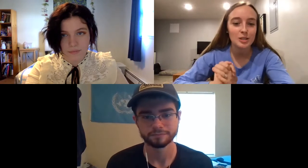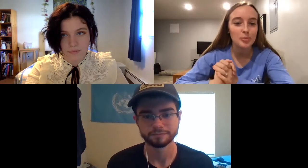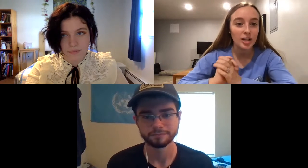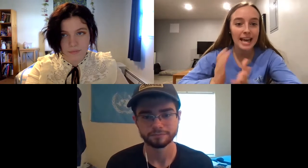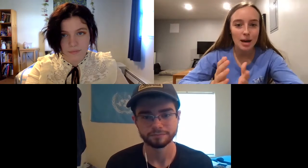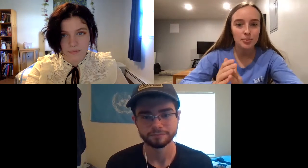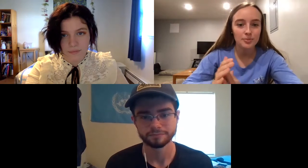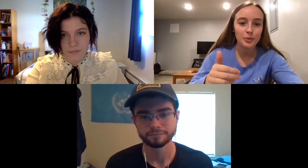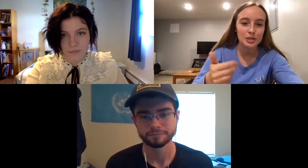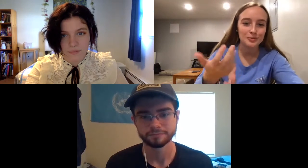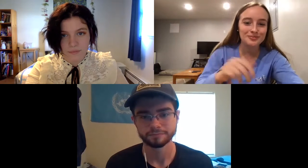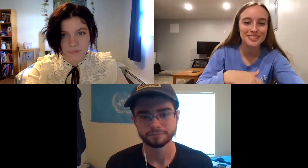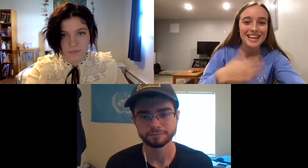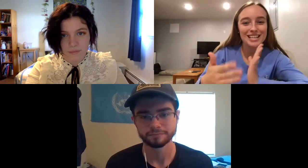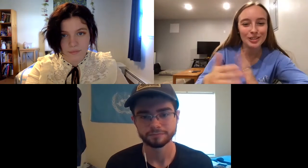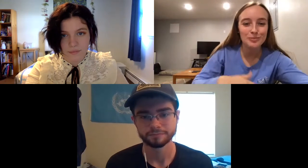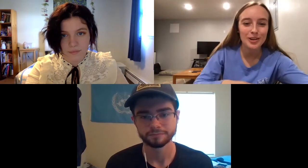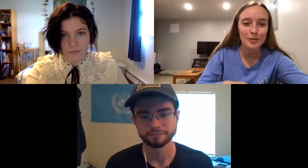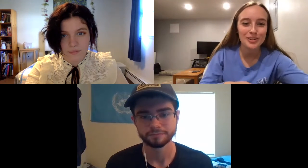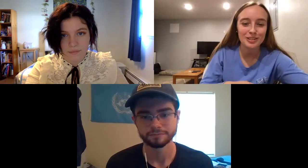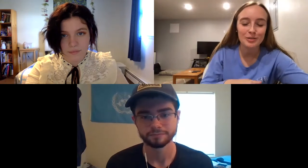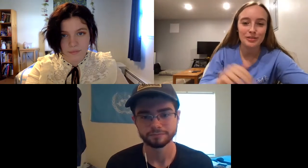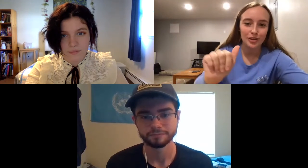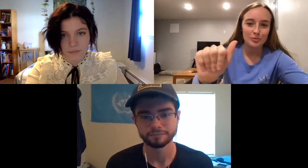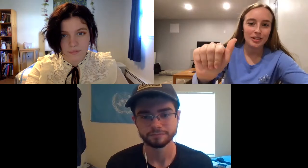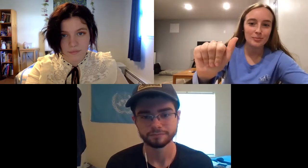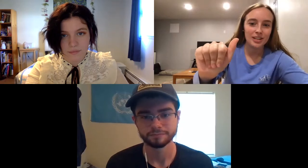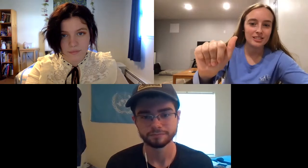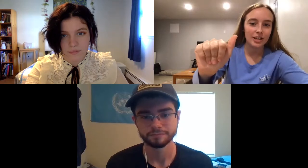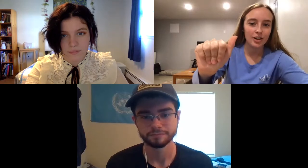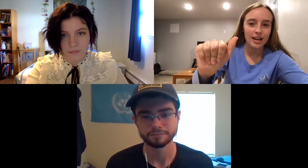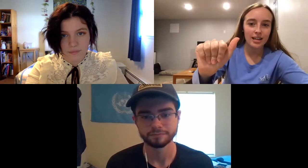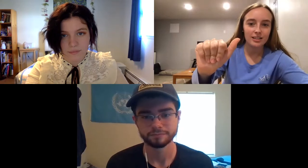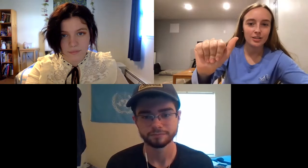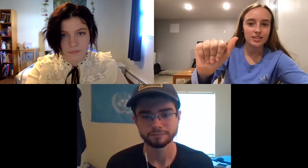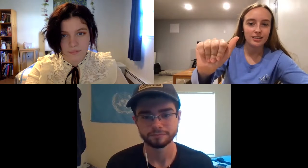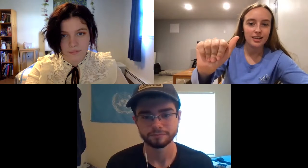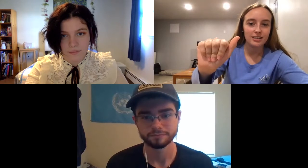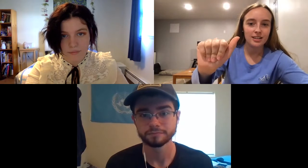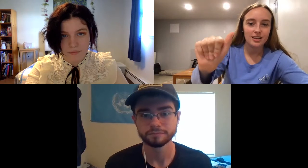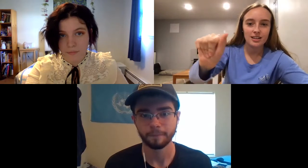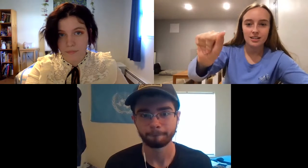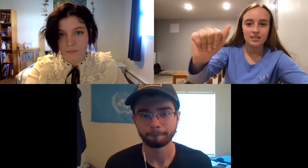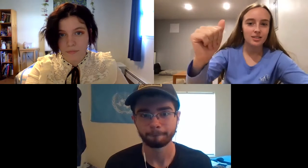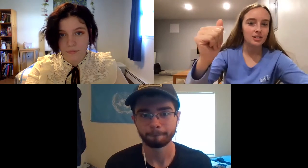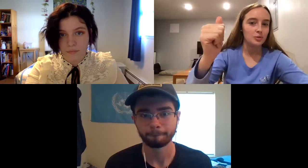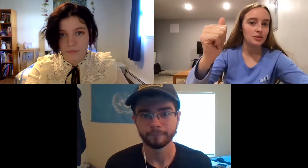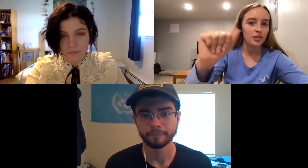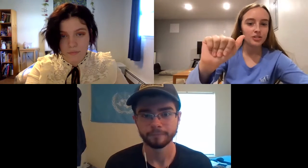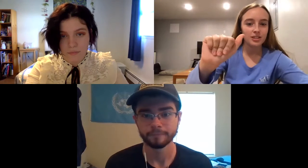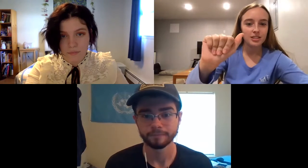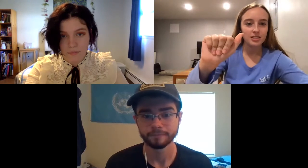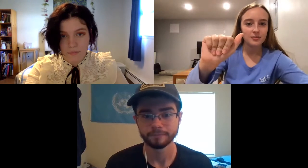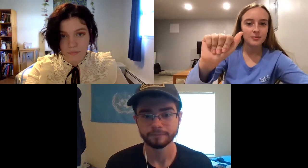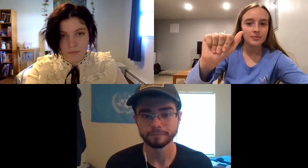is spelling app, which incorporates a little bit of fingerspelling, but it's the letter A that looks like that. So yeah, just